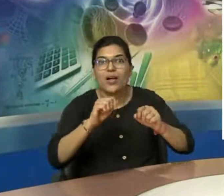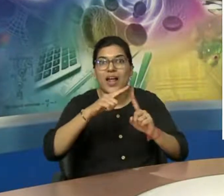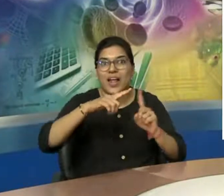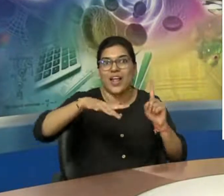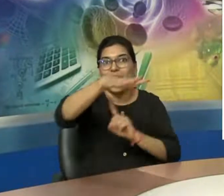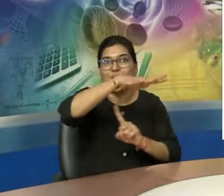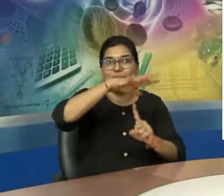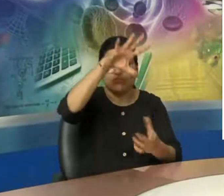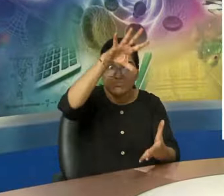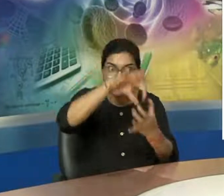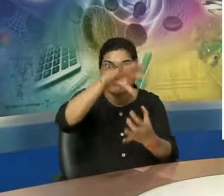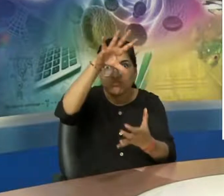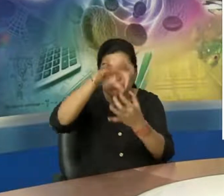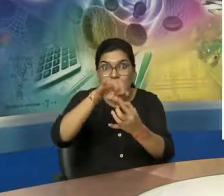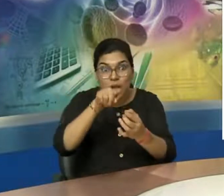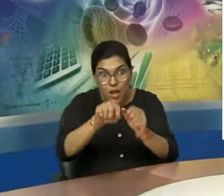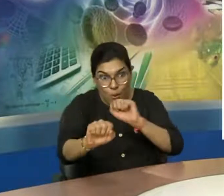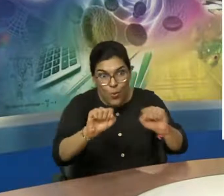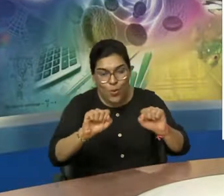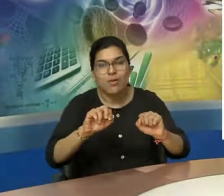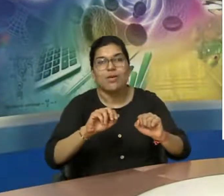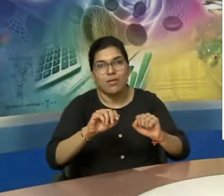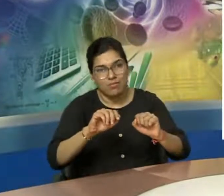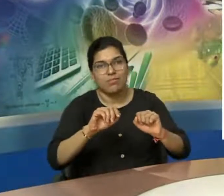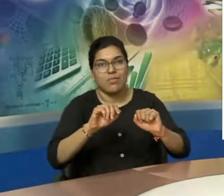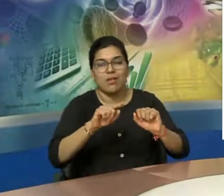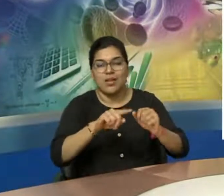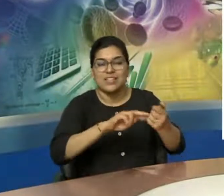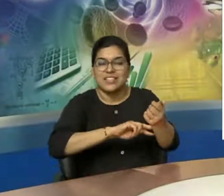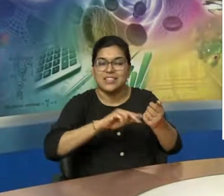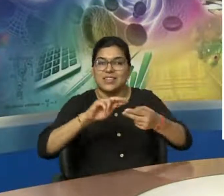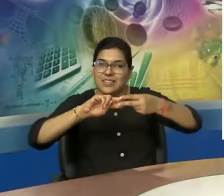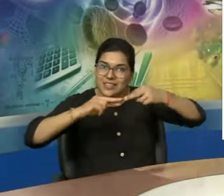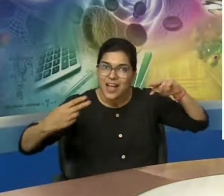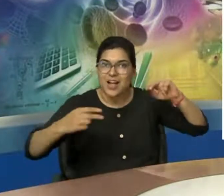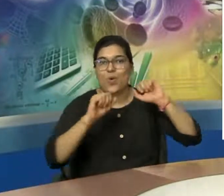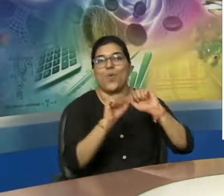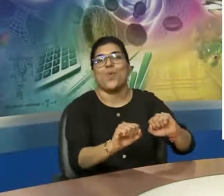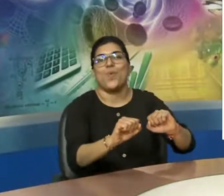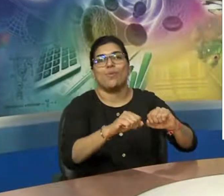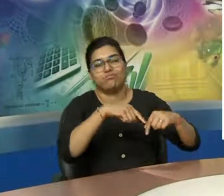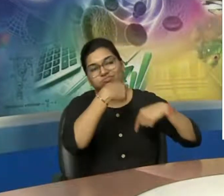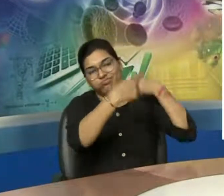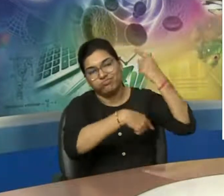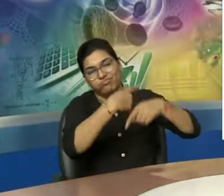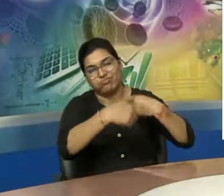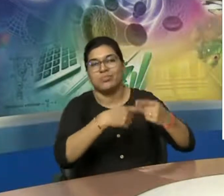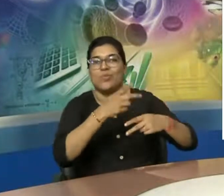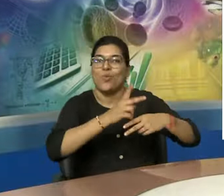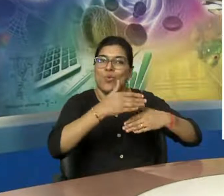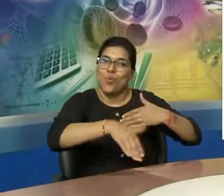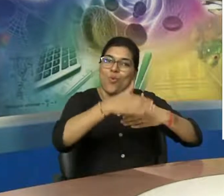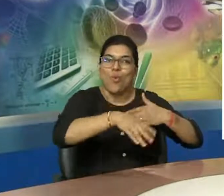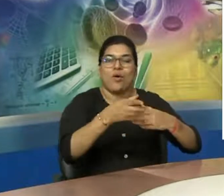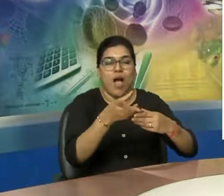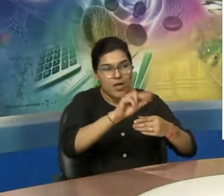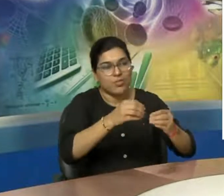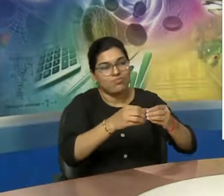So adaptations can be observed in structure and behavior or in physiology of